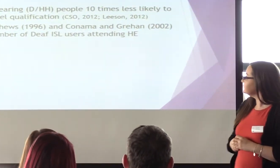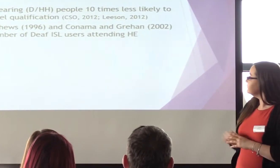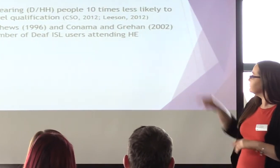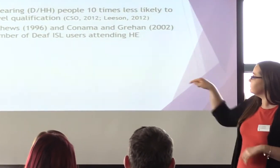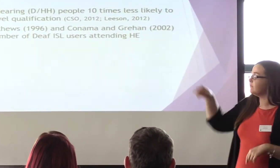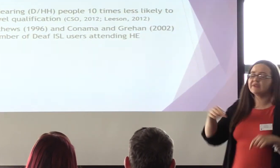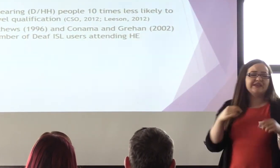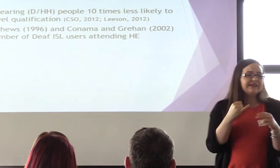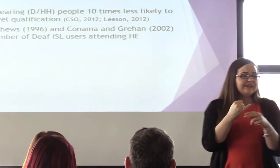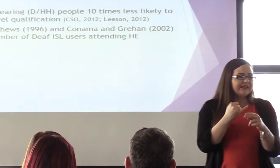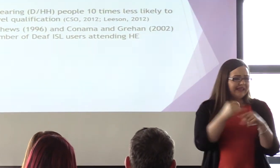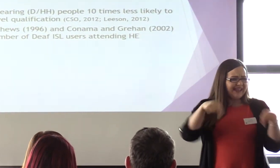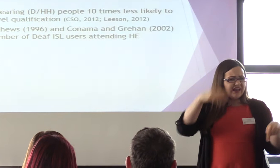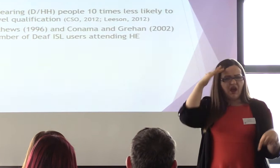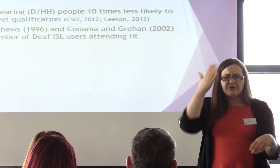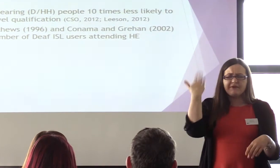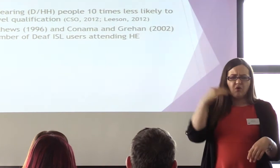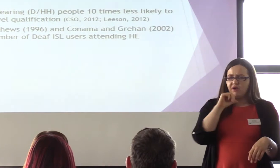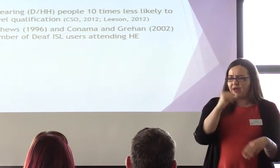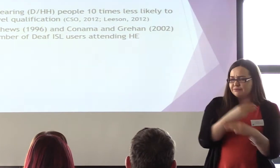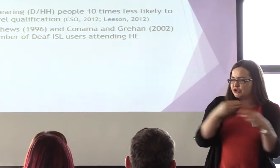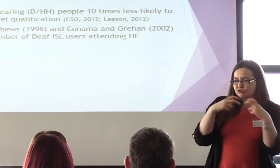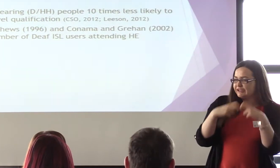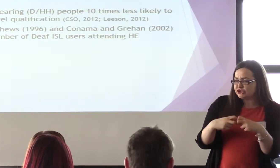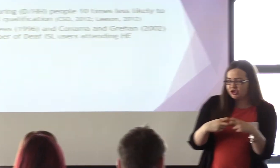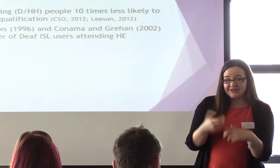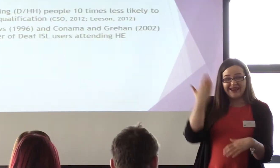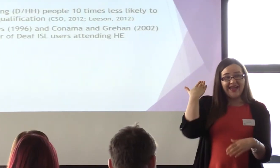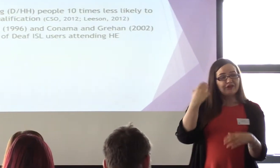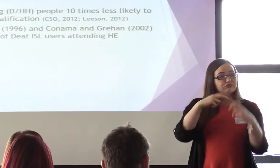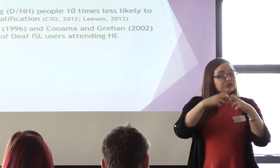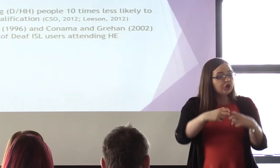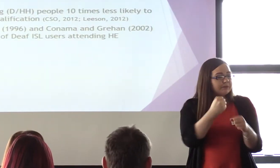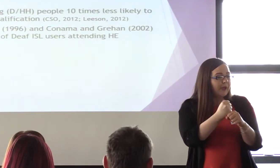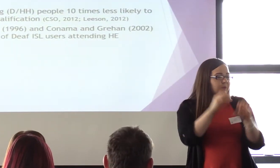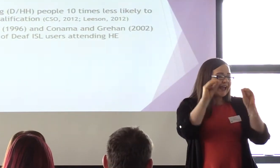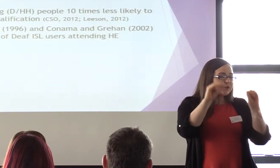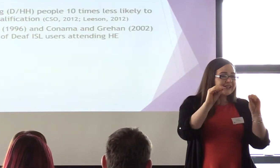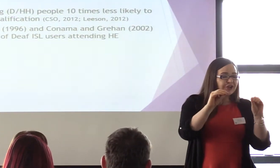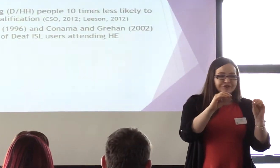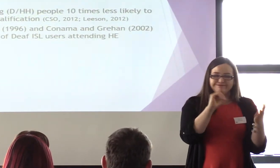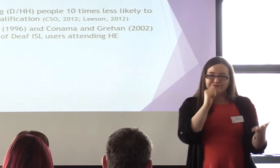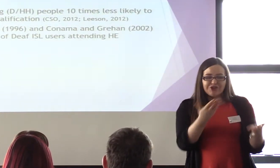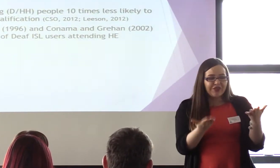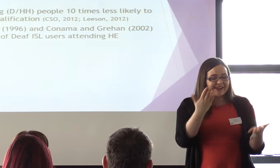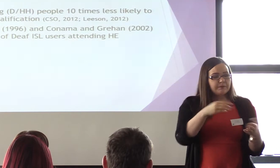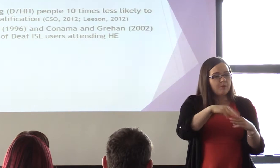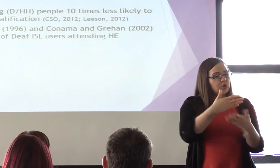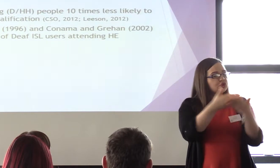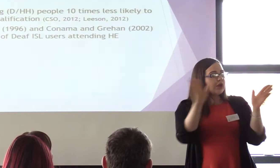level qualification. Here in Ireland, there's very little research in relation to deaf people